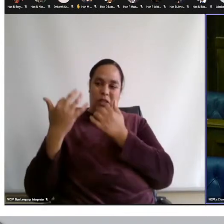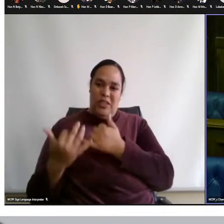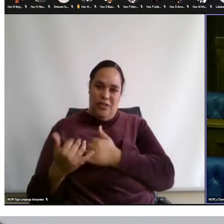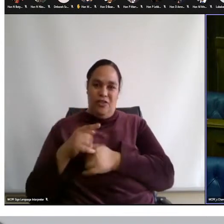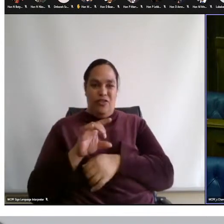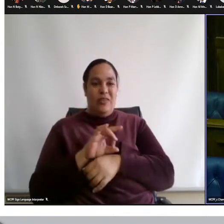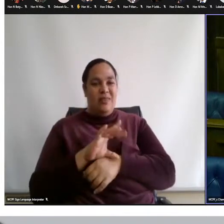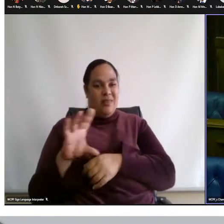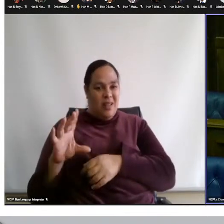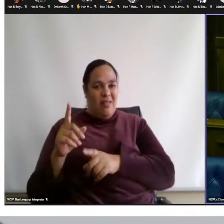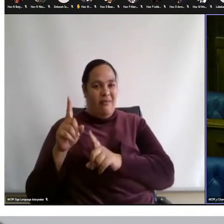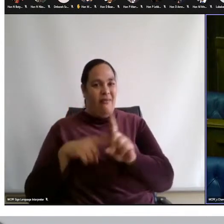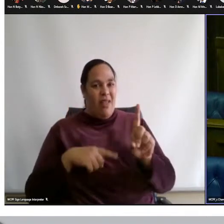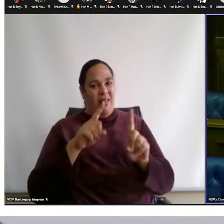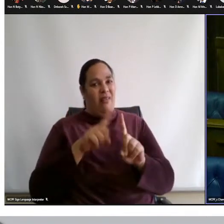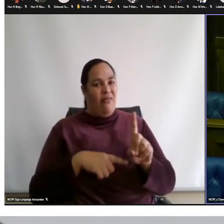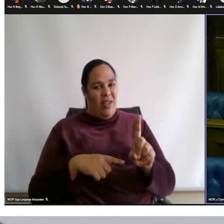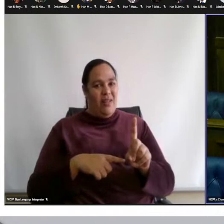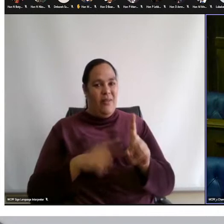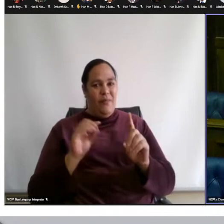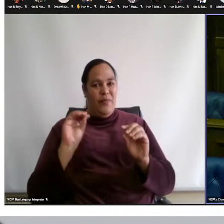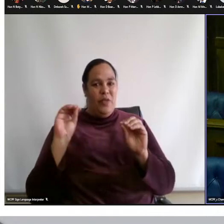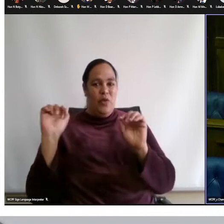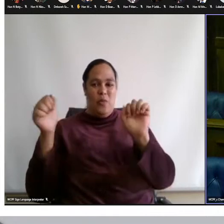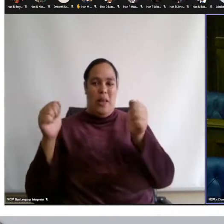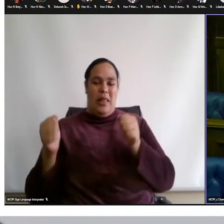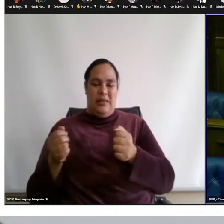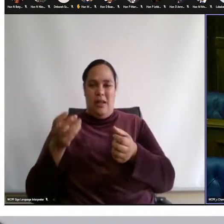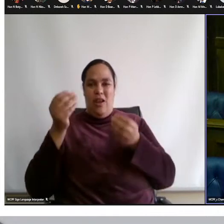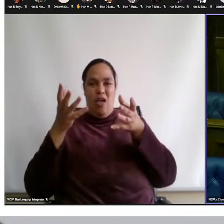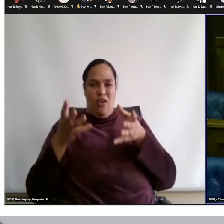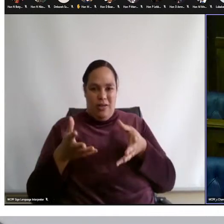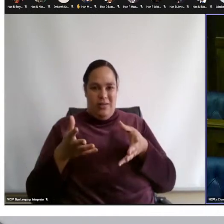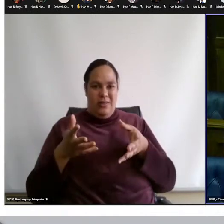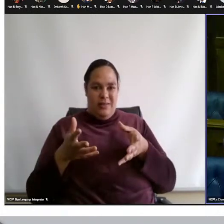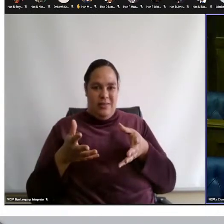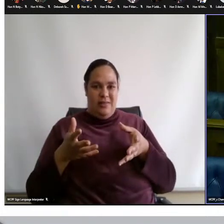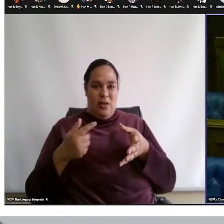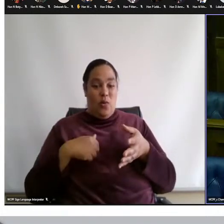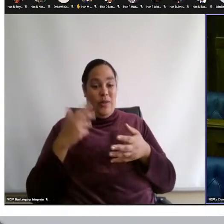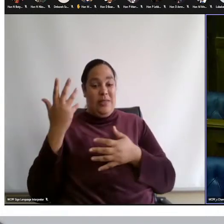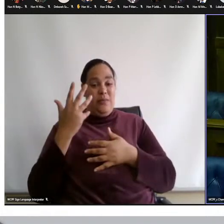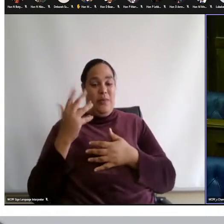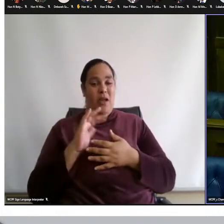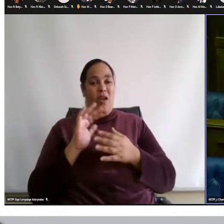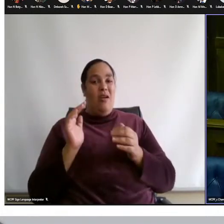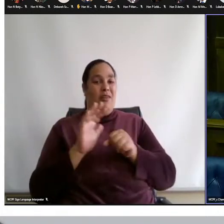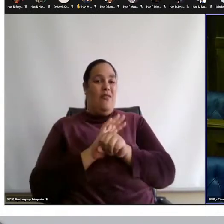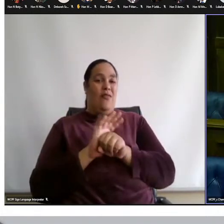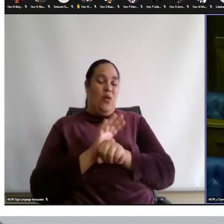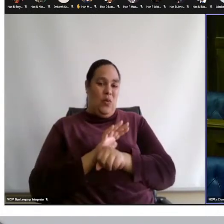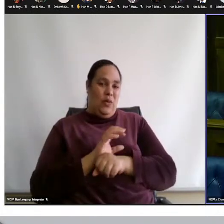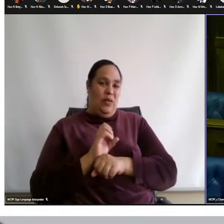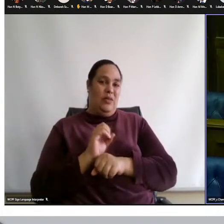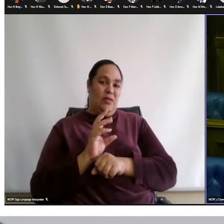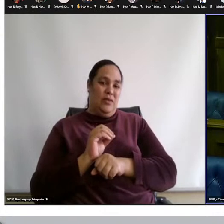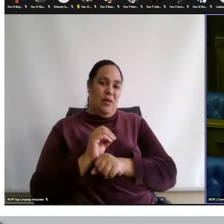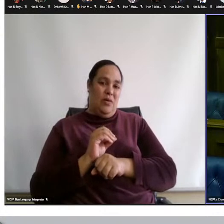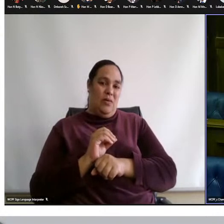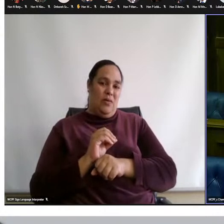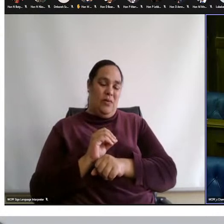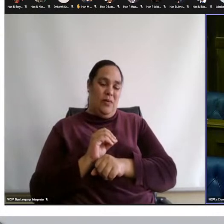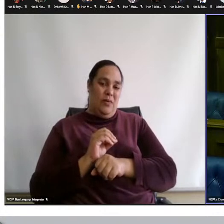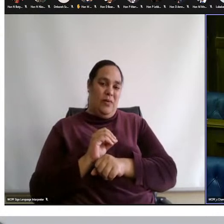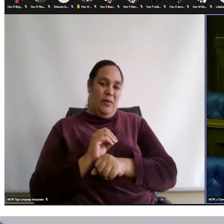still failed to place learners. As we speak, they are overcrowded. So in regard to maths and